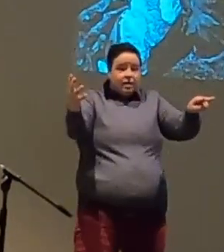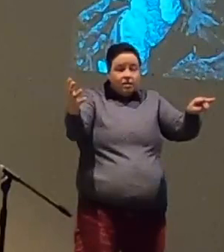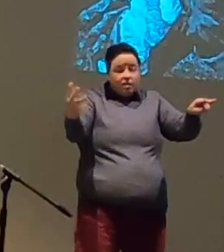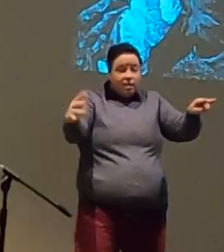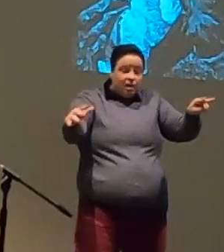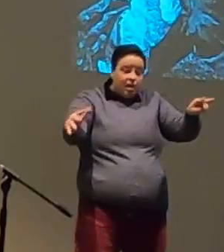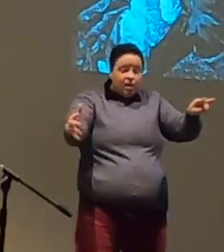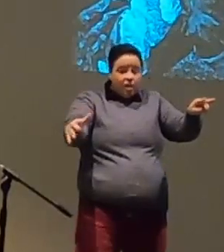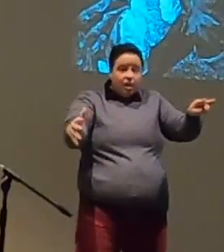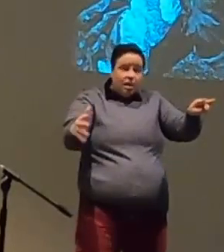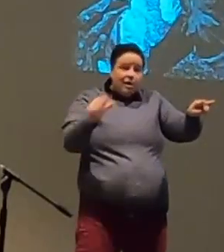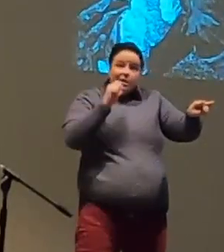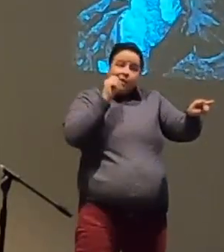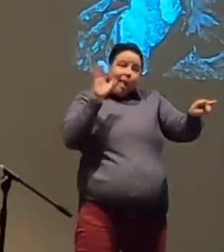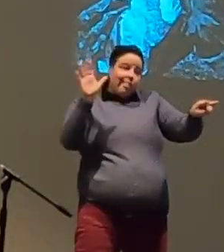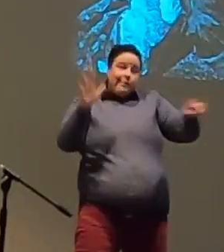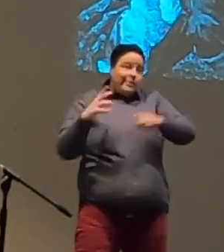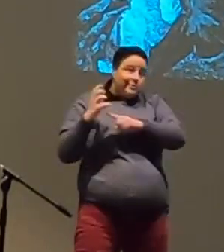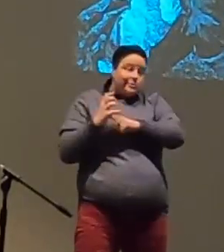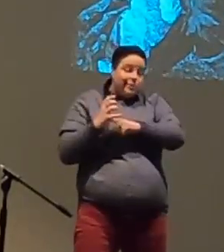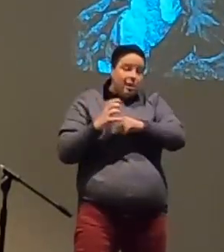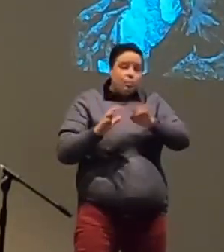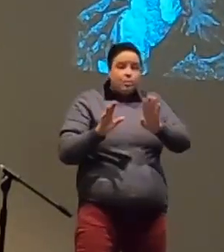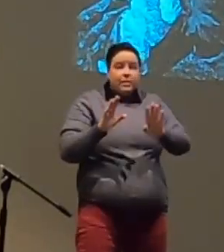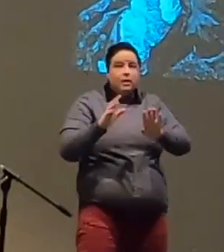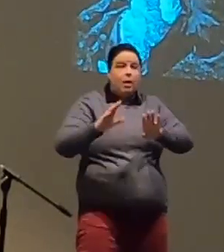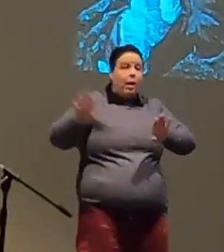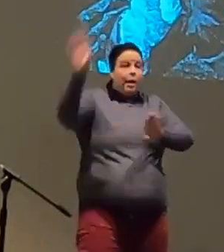that wasn't the greatest would get